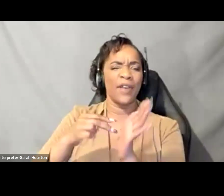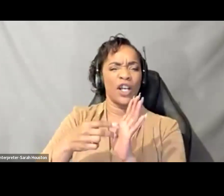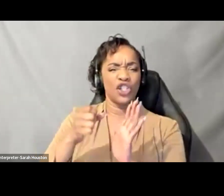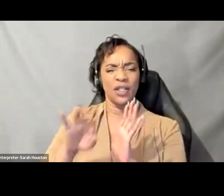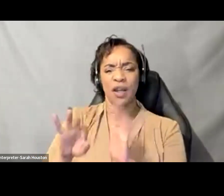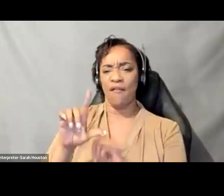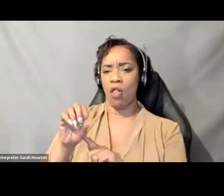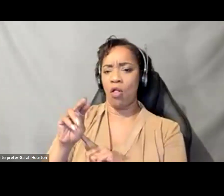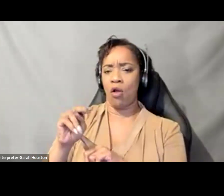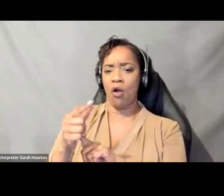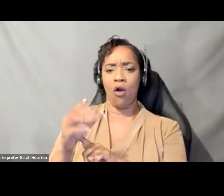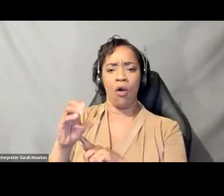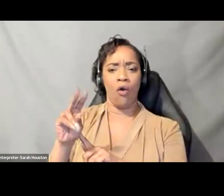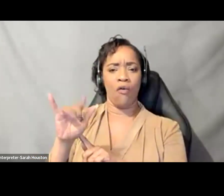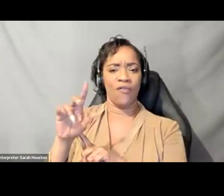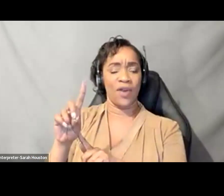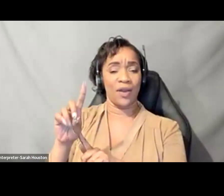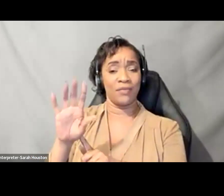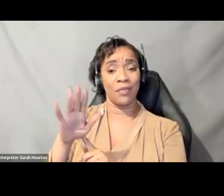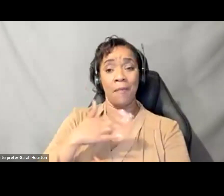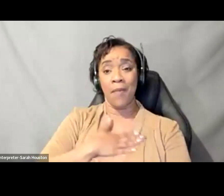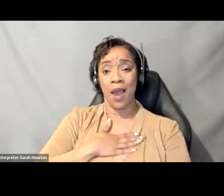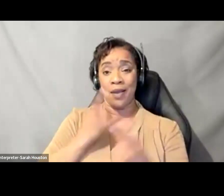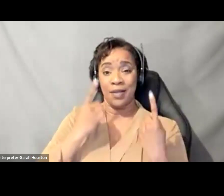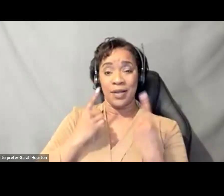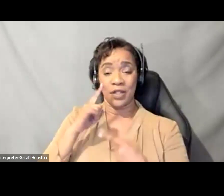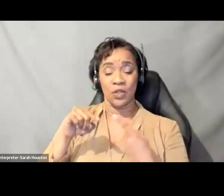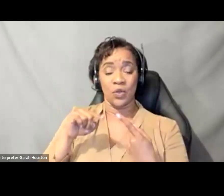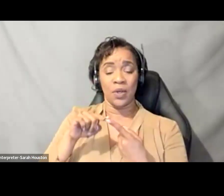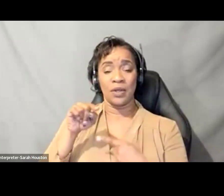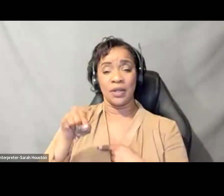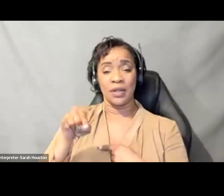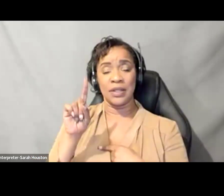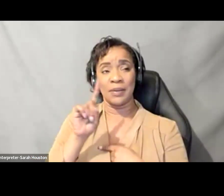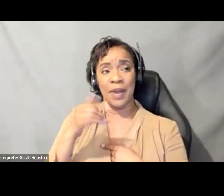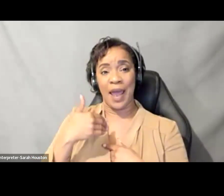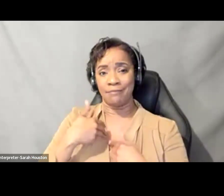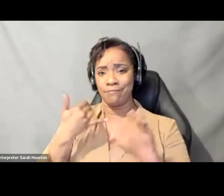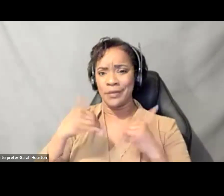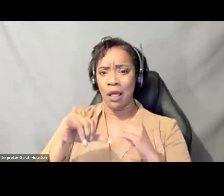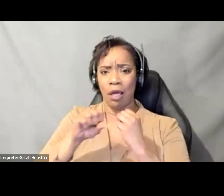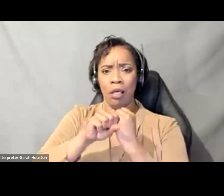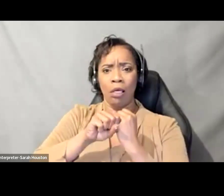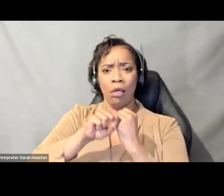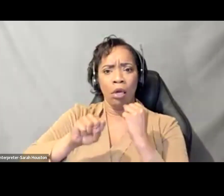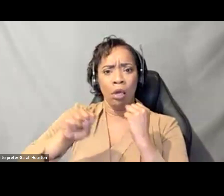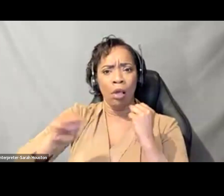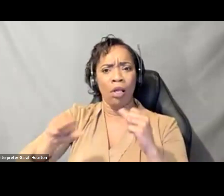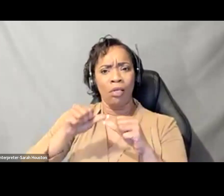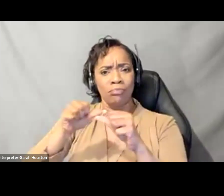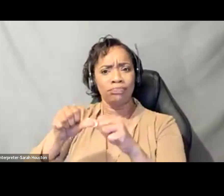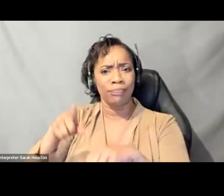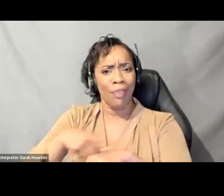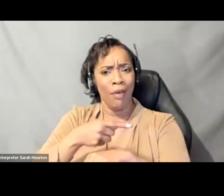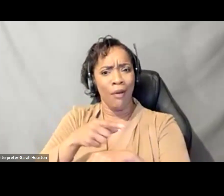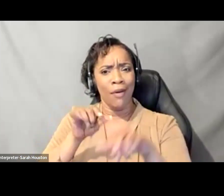long COVID, this is when someone either has an exacerbation of a current condition, develops a new